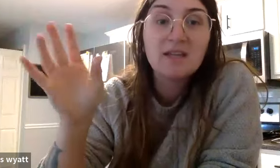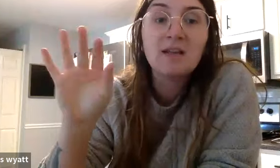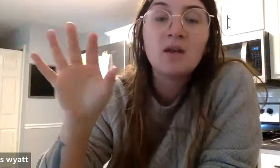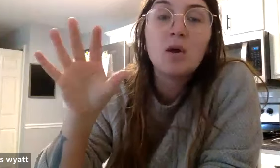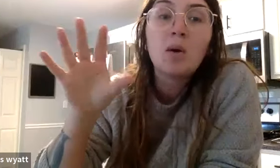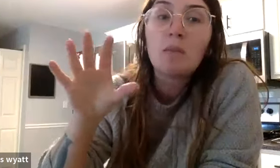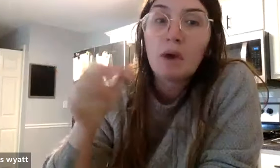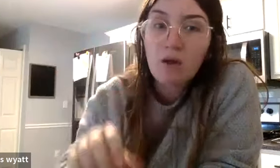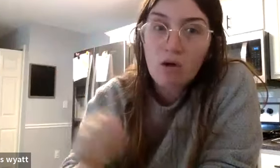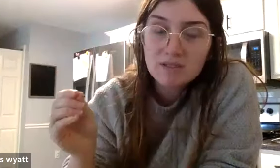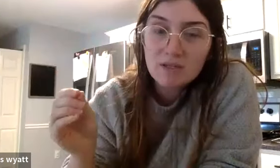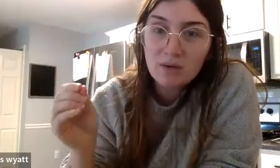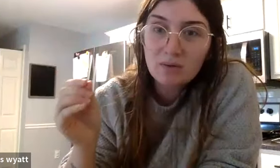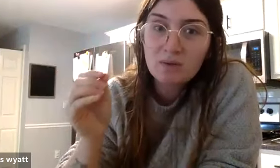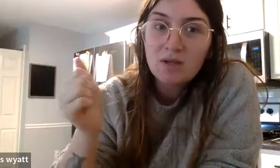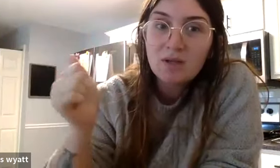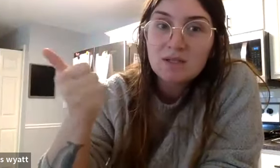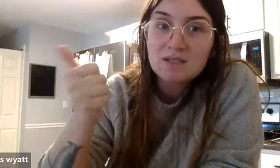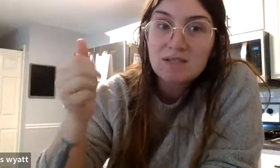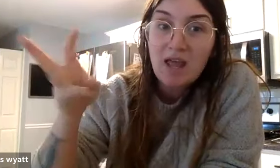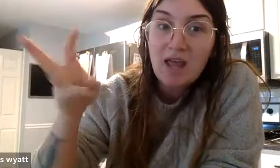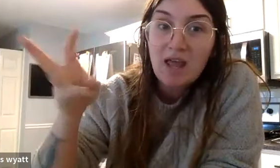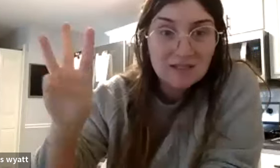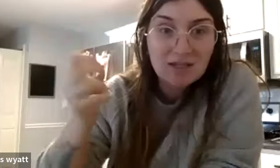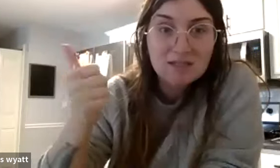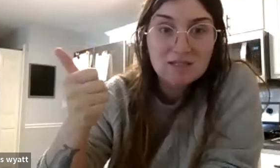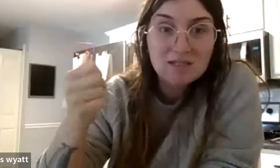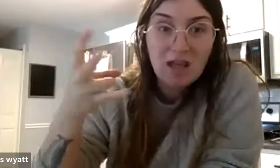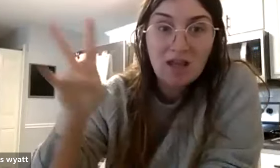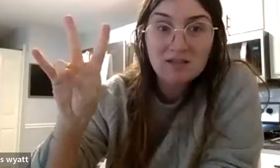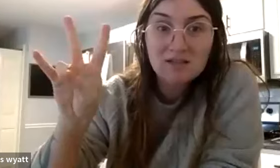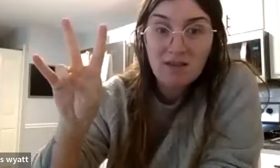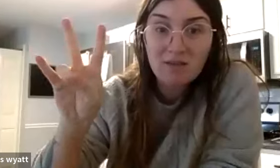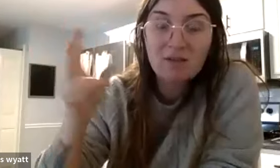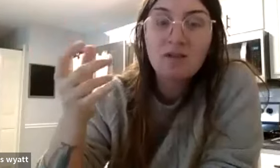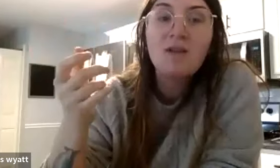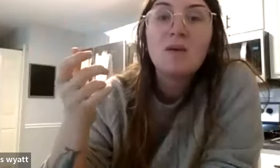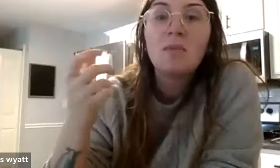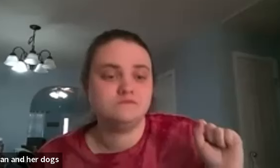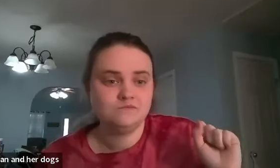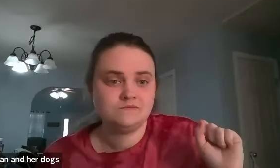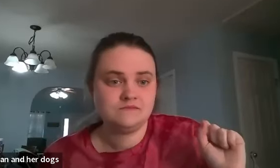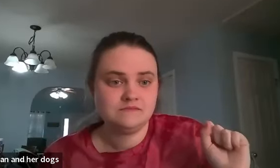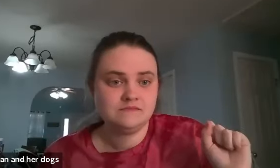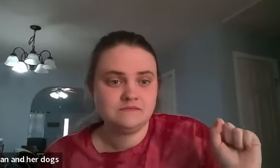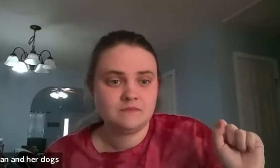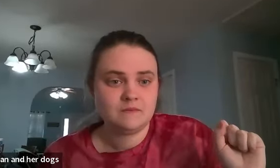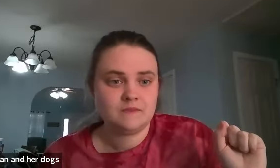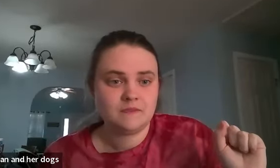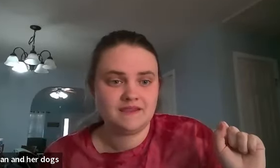17, but also 10, 6, 10, 7. Mm-hmm. But I noticed that no one does that.